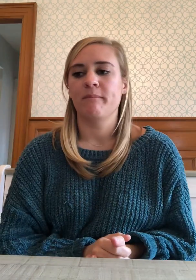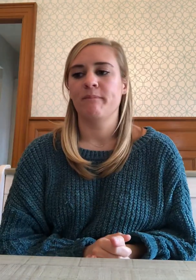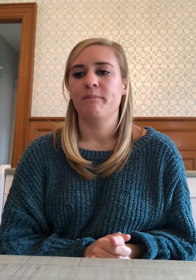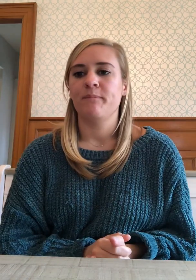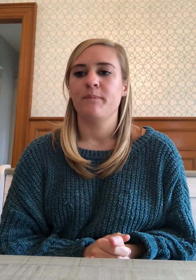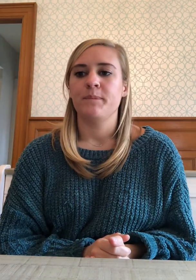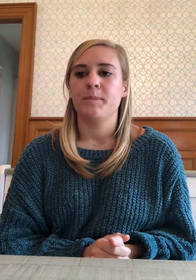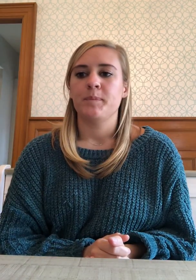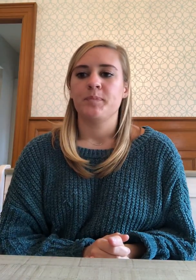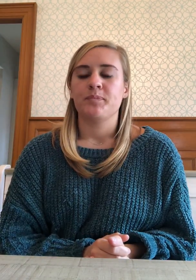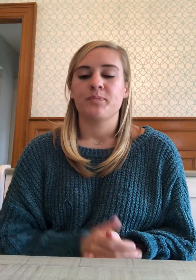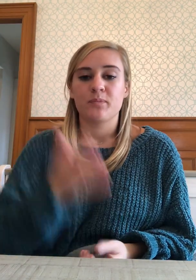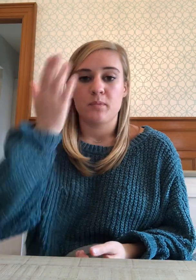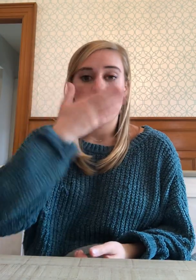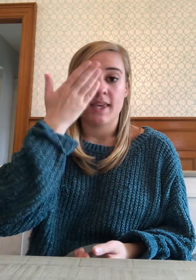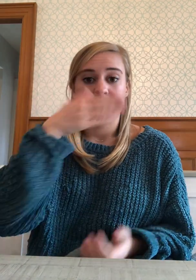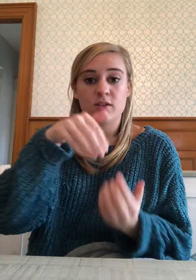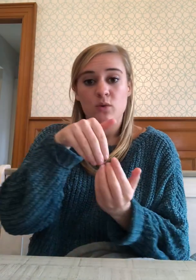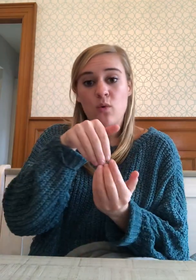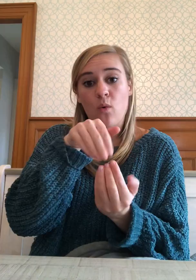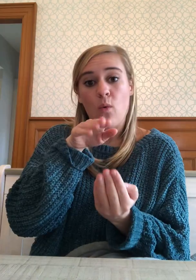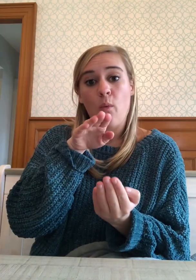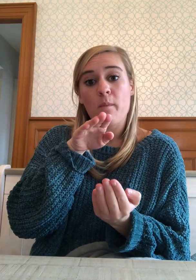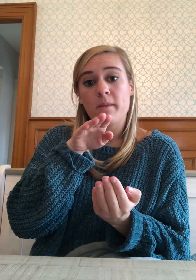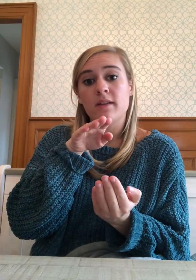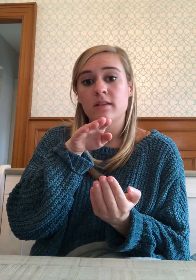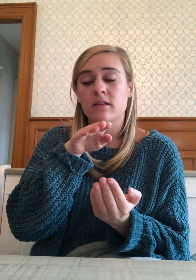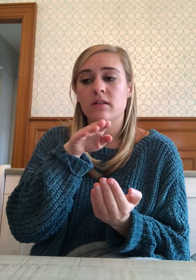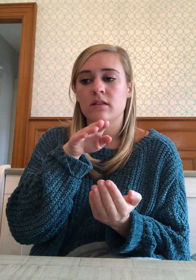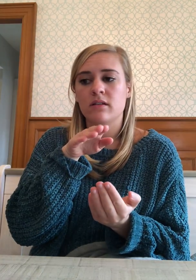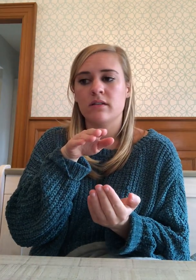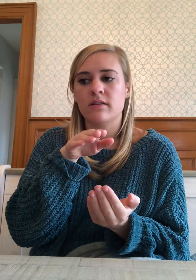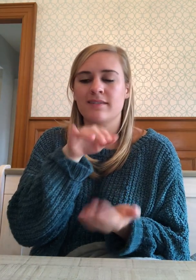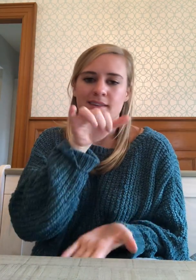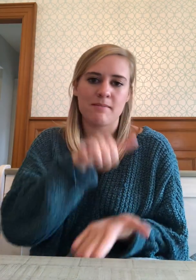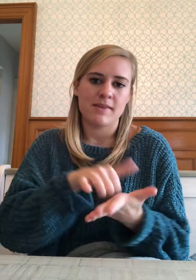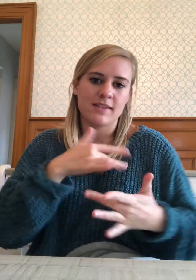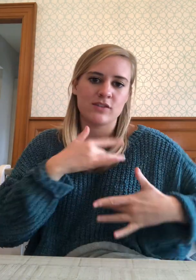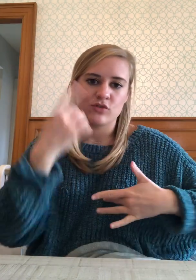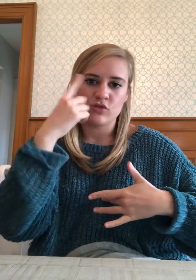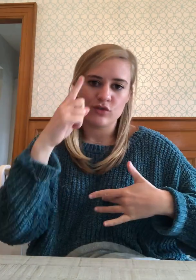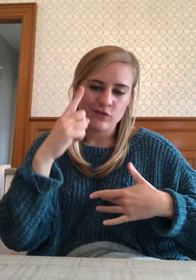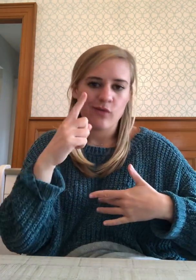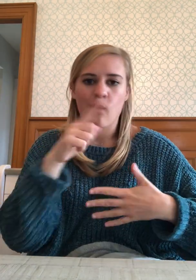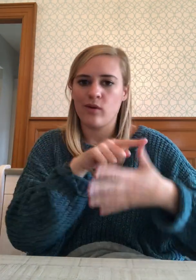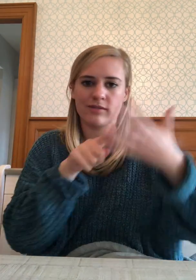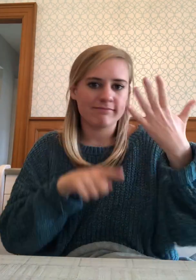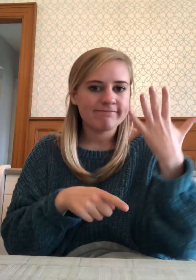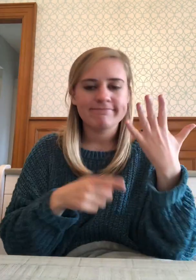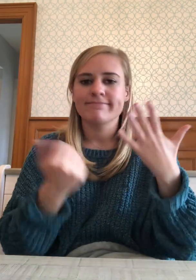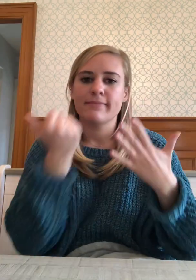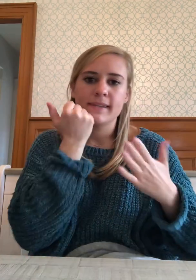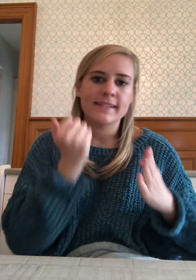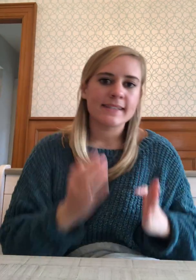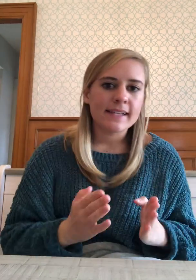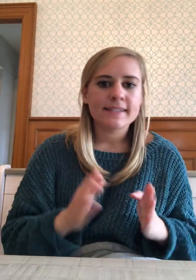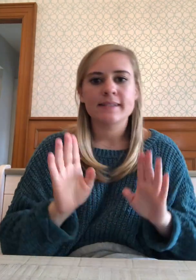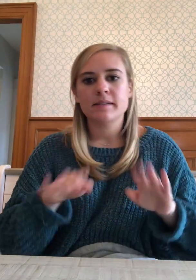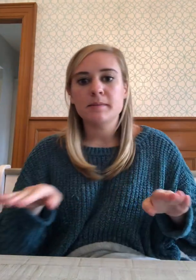Anterior open bites are a concern to dentists, orthodontists, pediatricians, psychiatrists.